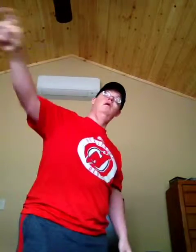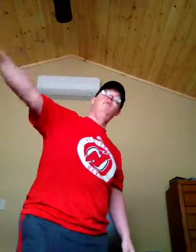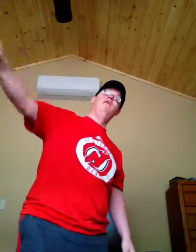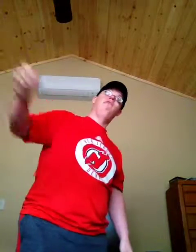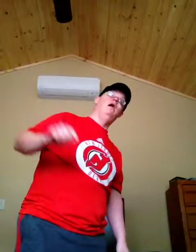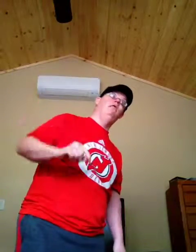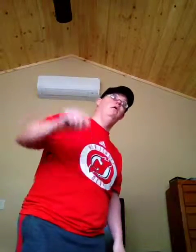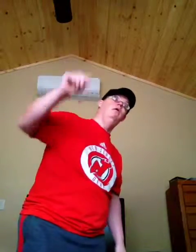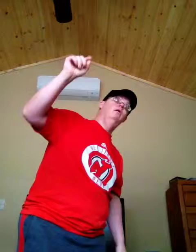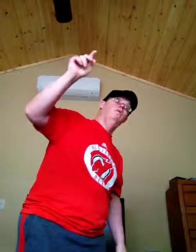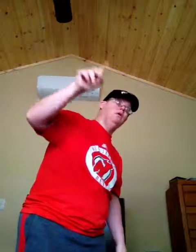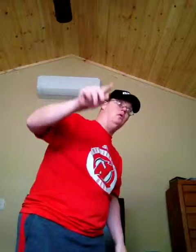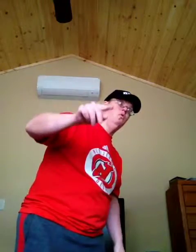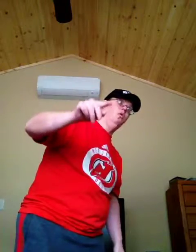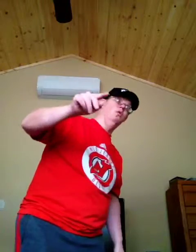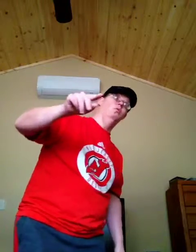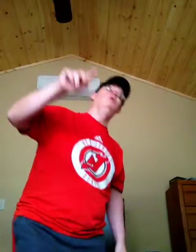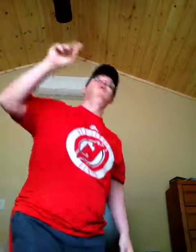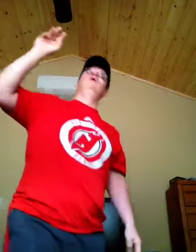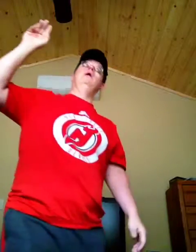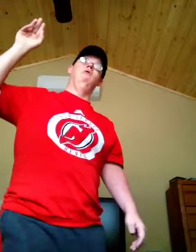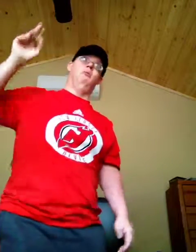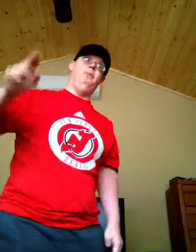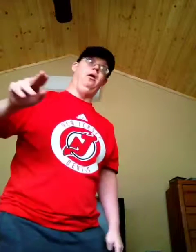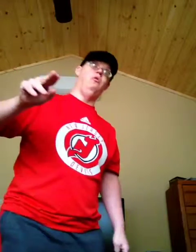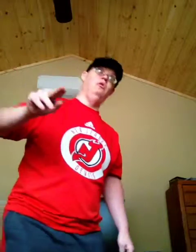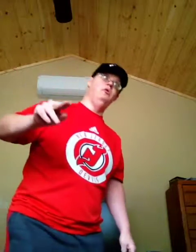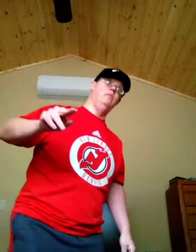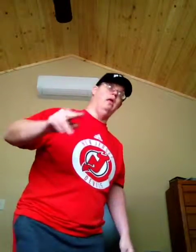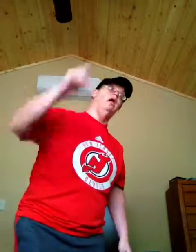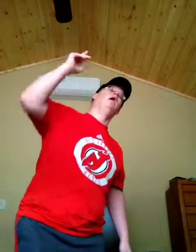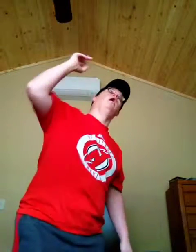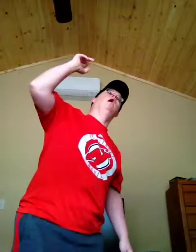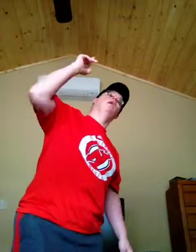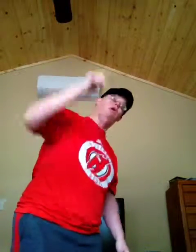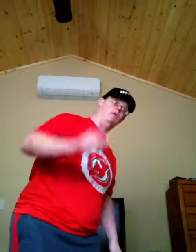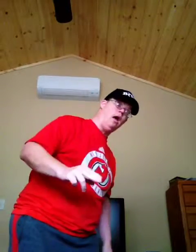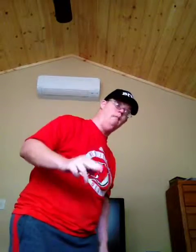my father, which I told you, he was based in Germany a long time ago.